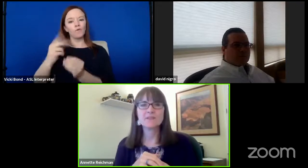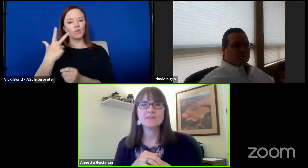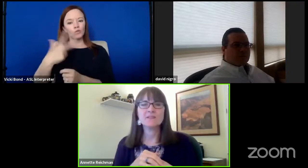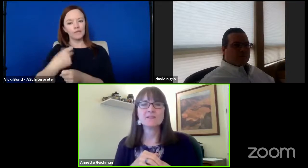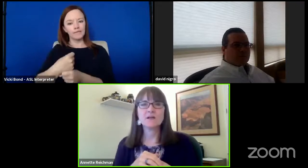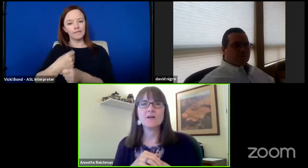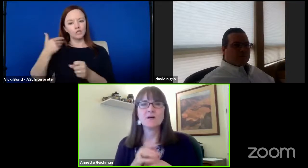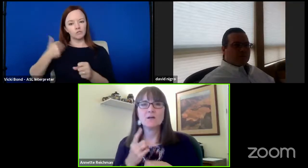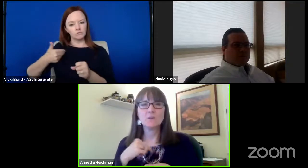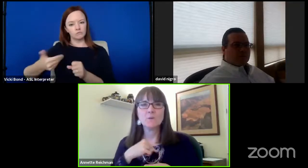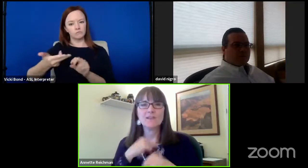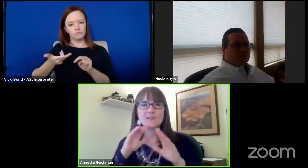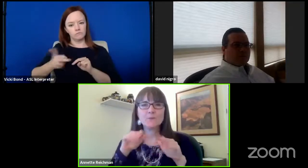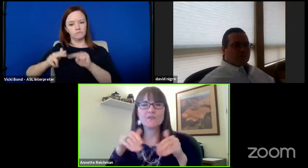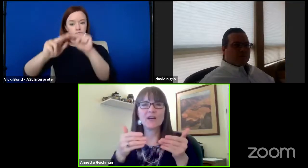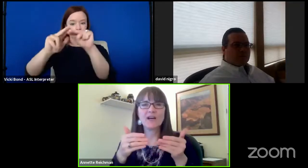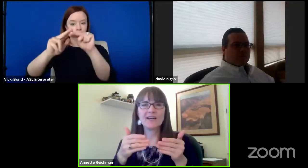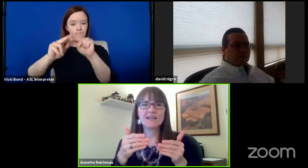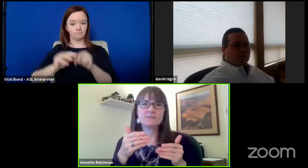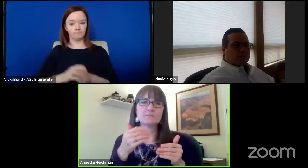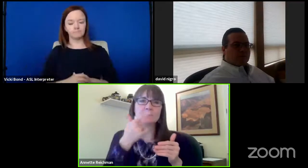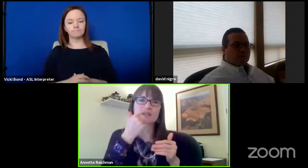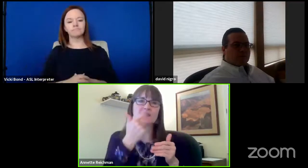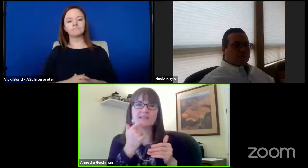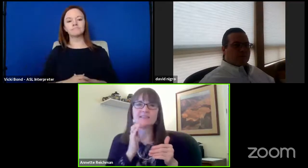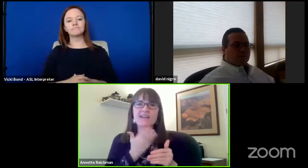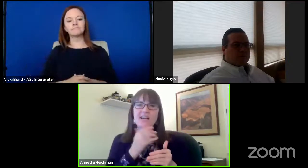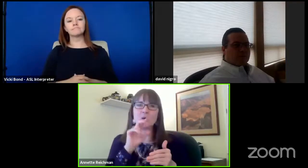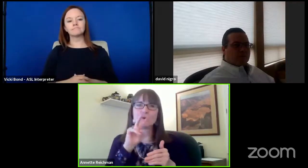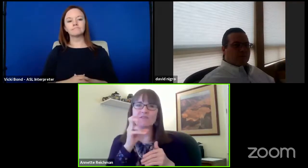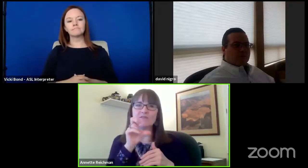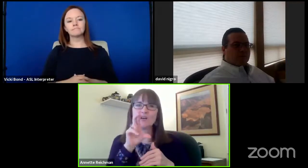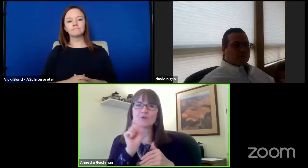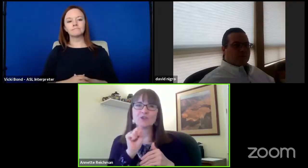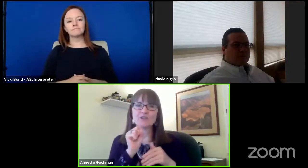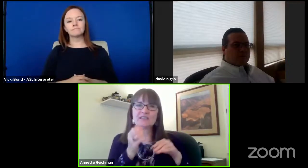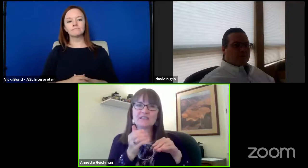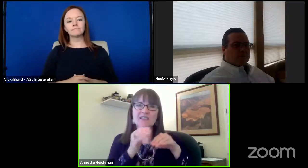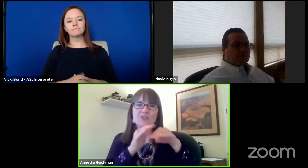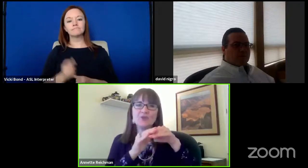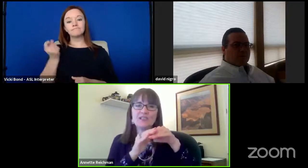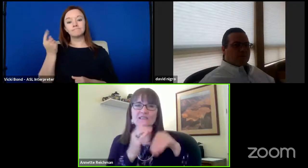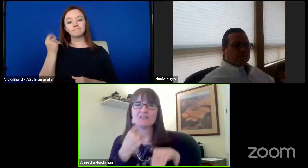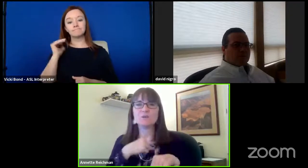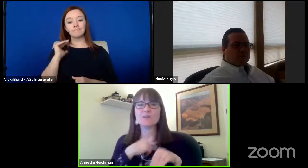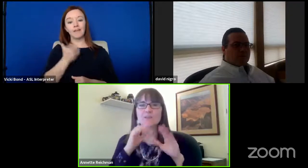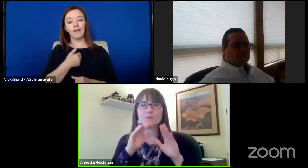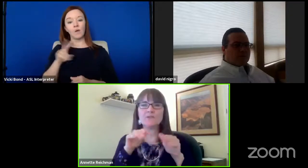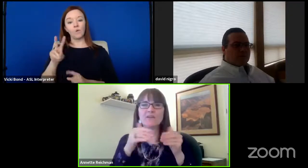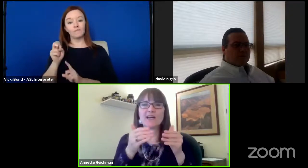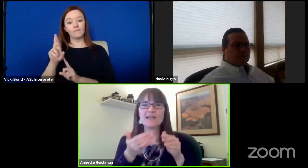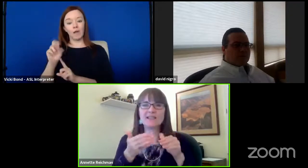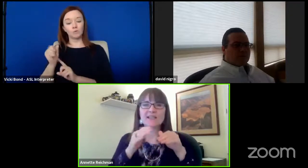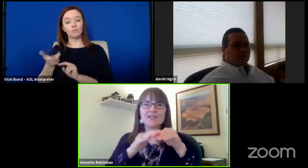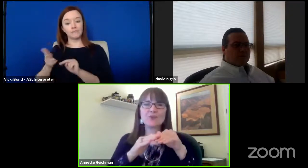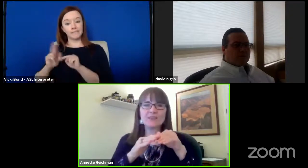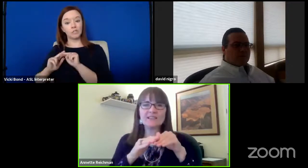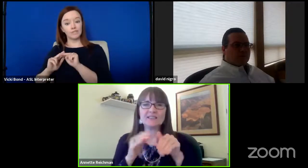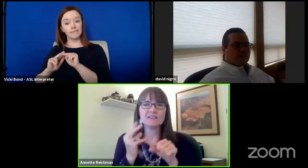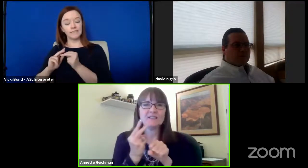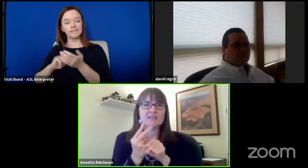time. So we provided, because our vouchers increased, we